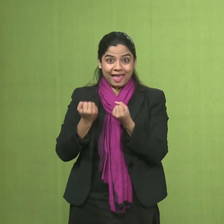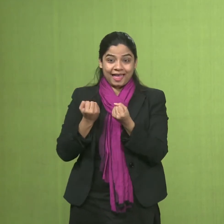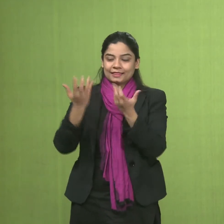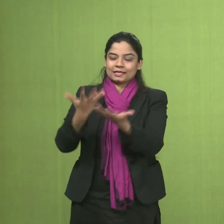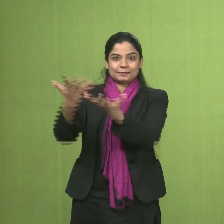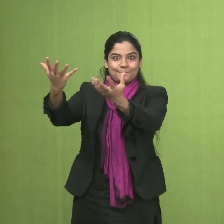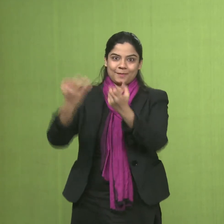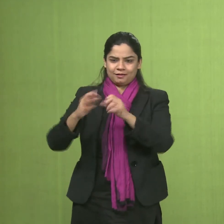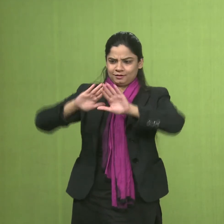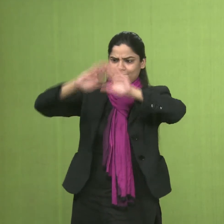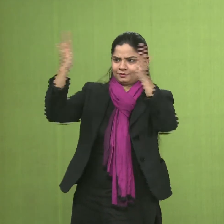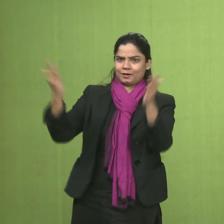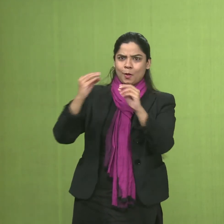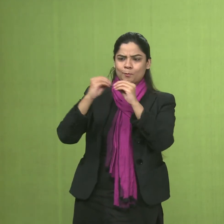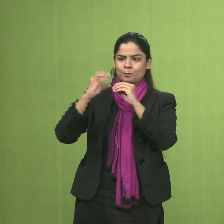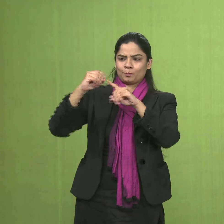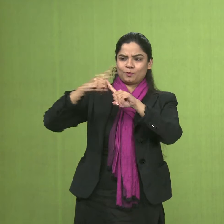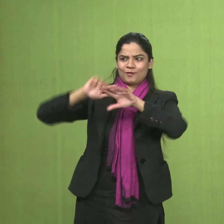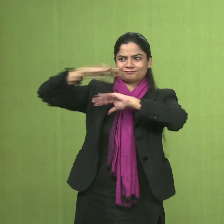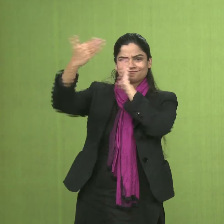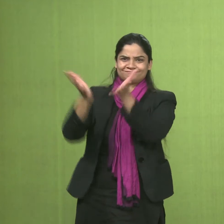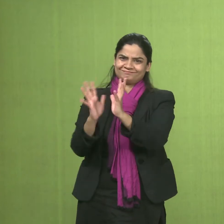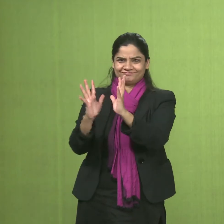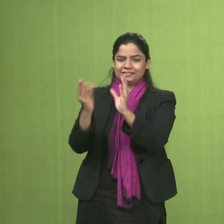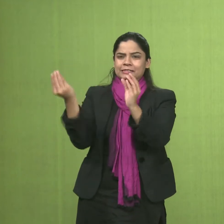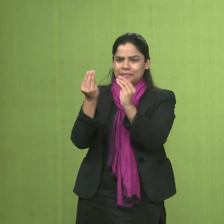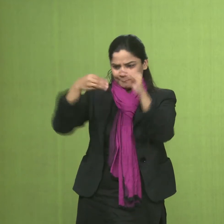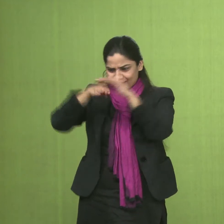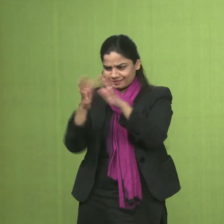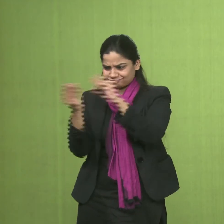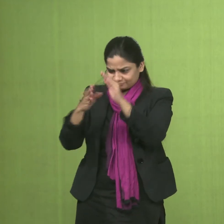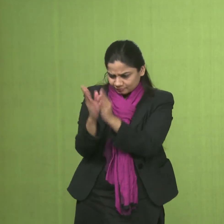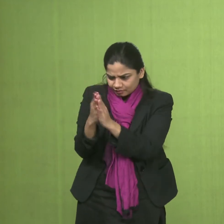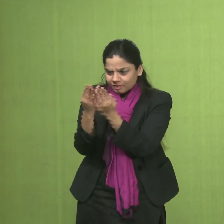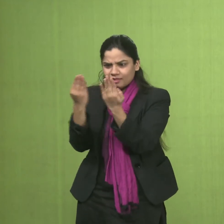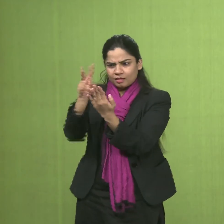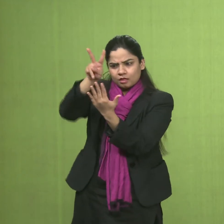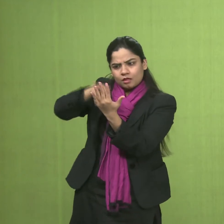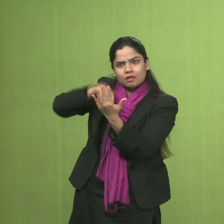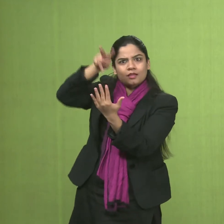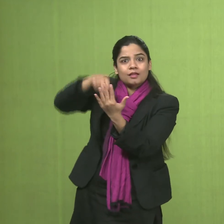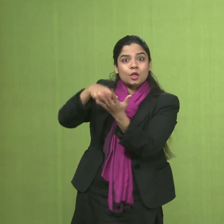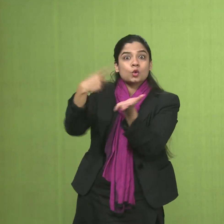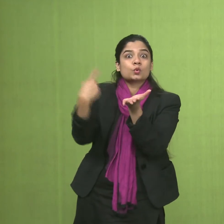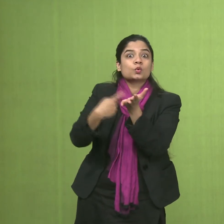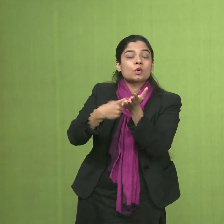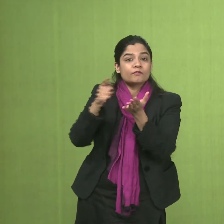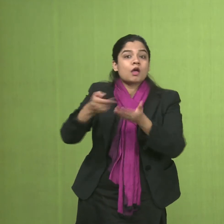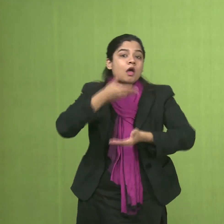So whenever you are buying anything, on the box there or inside the box there is a manual